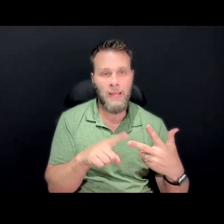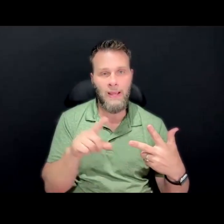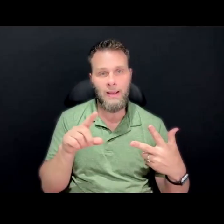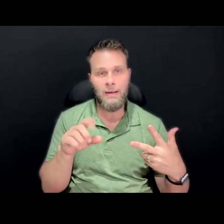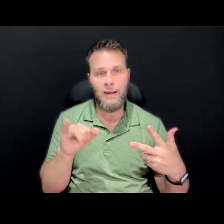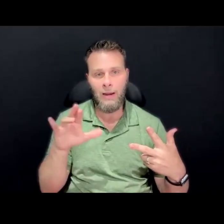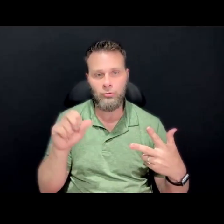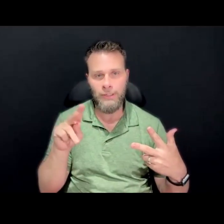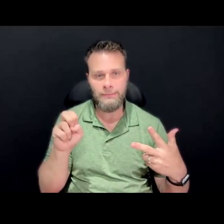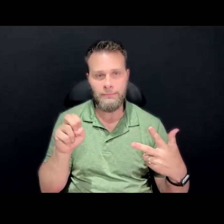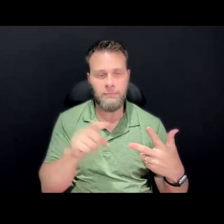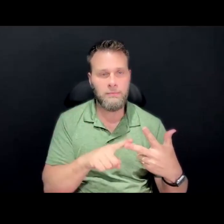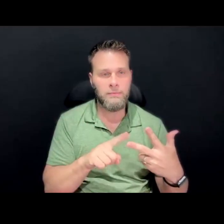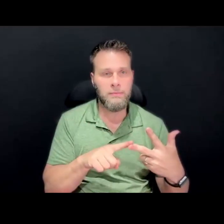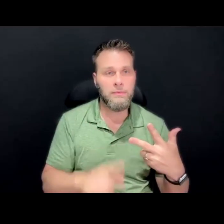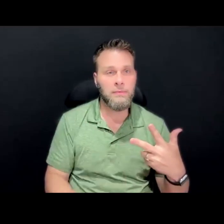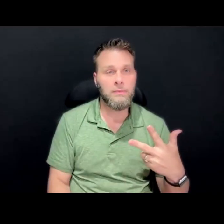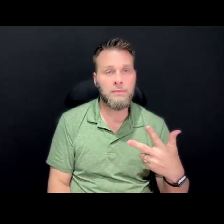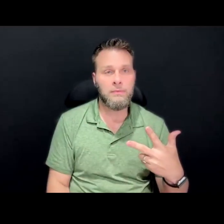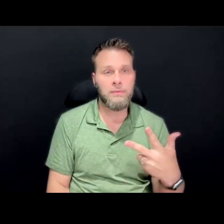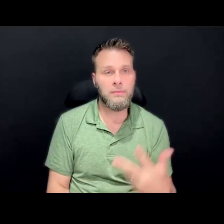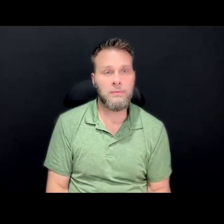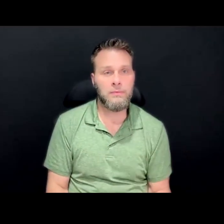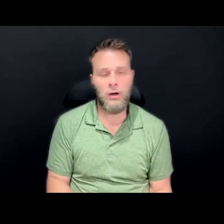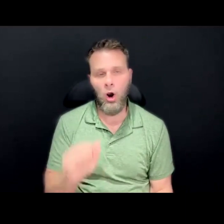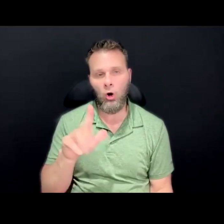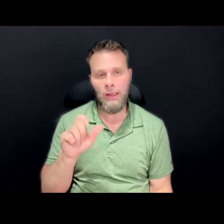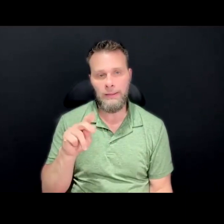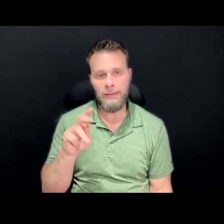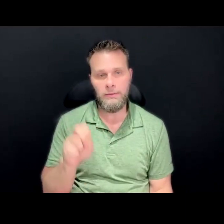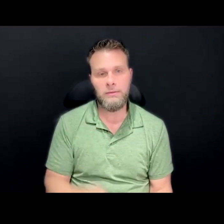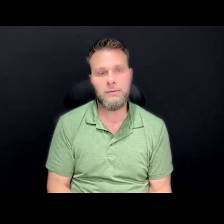So we can begin with Dennis, a question.